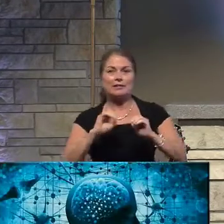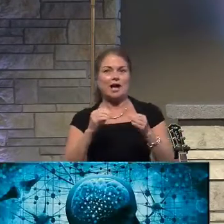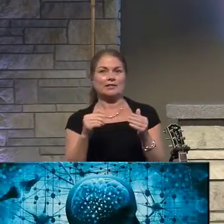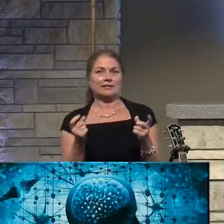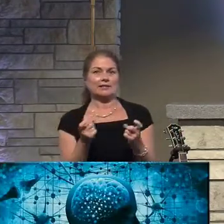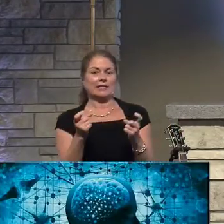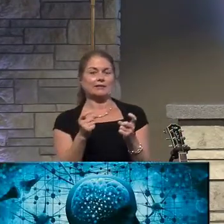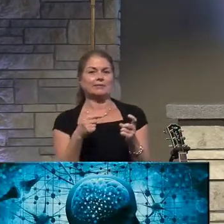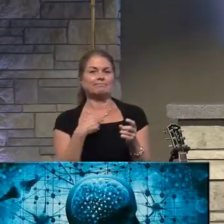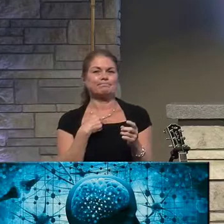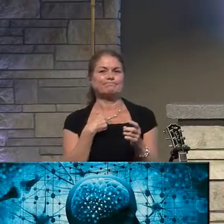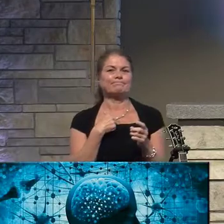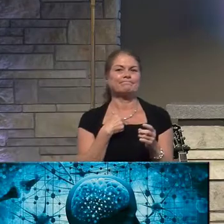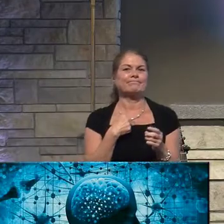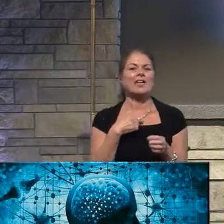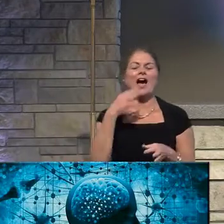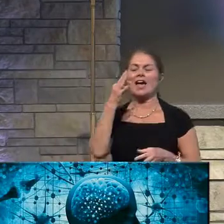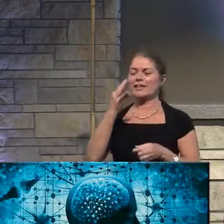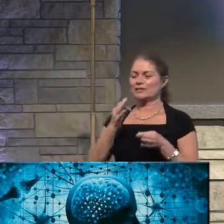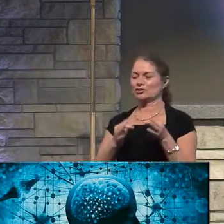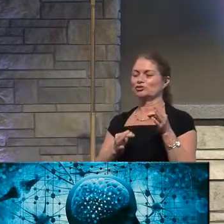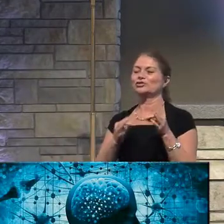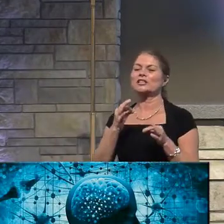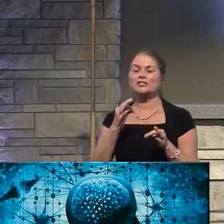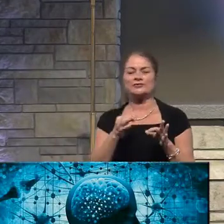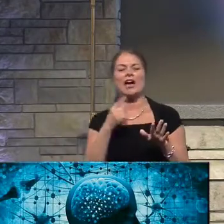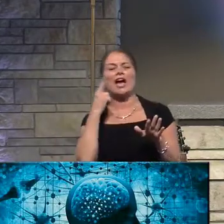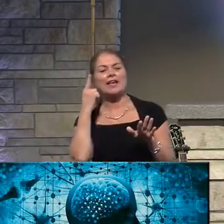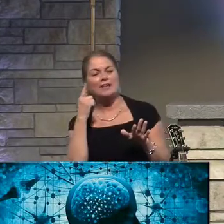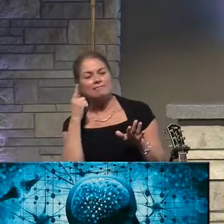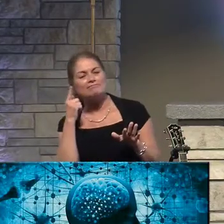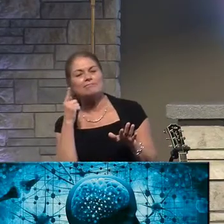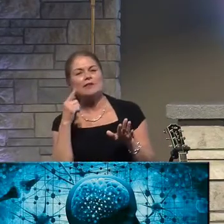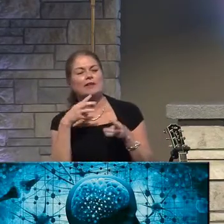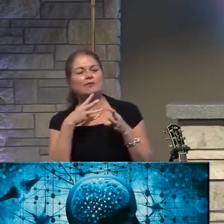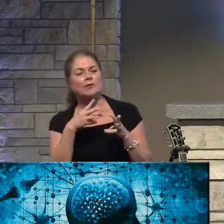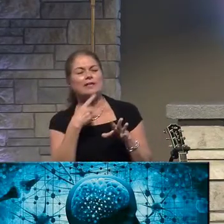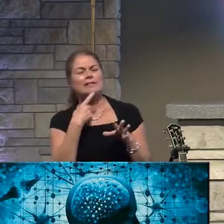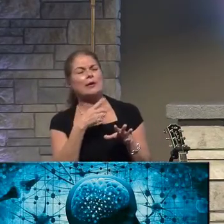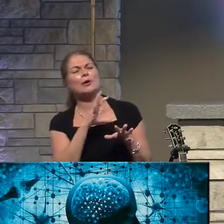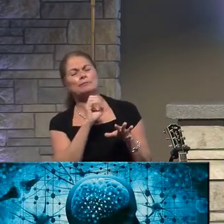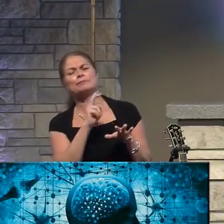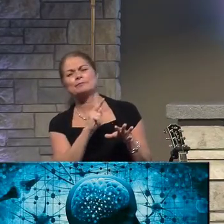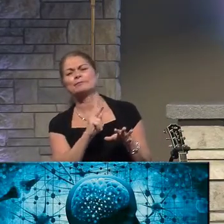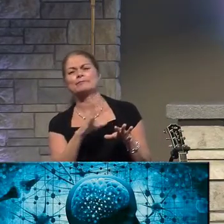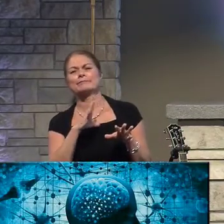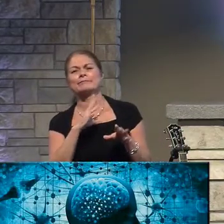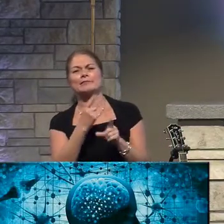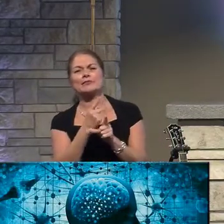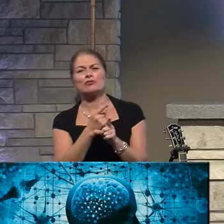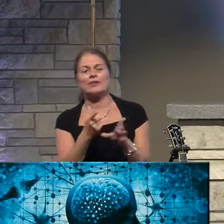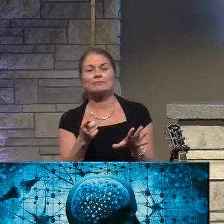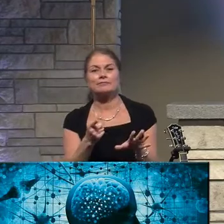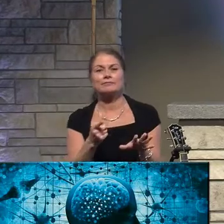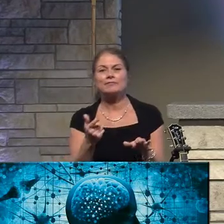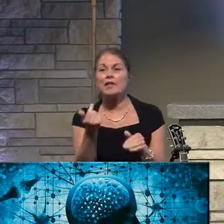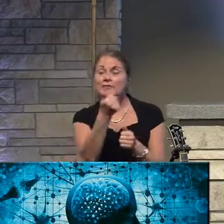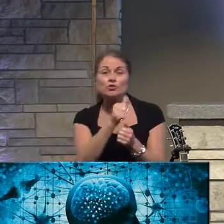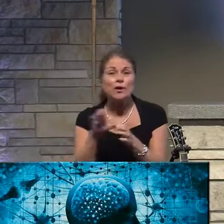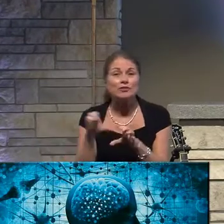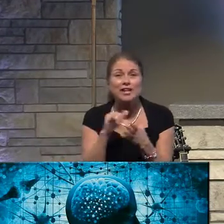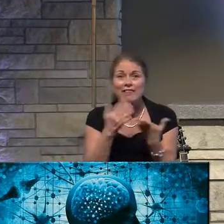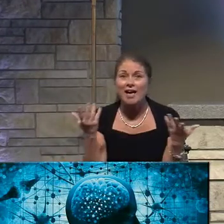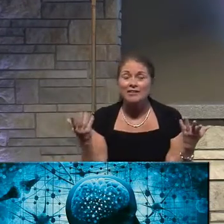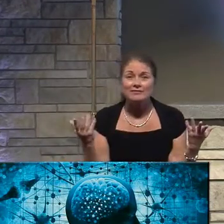can rationalize and I can justify just about anything. But have you ever done that? Have